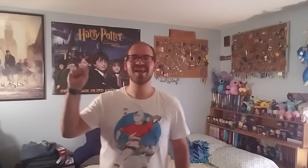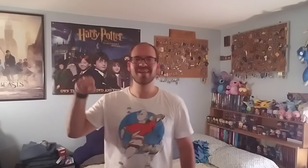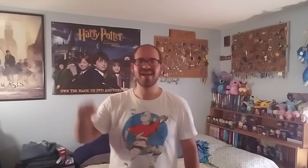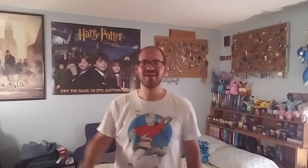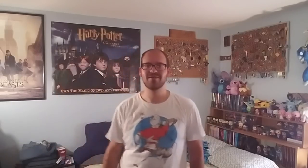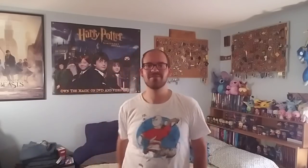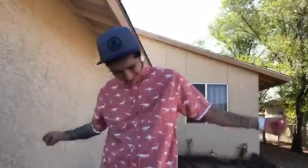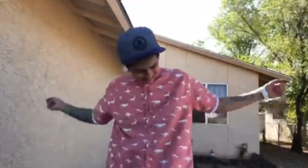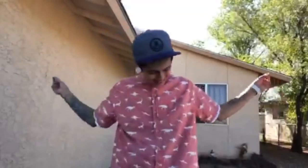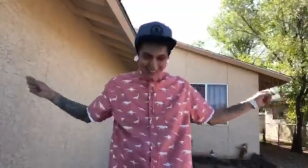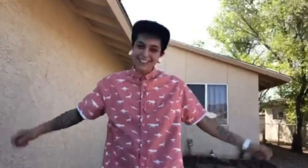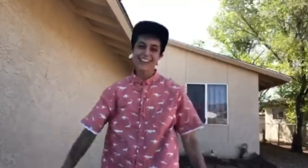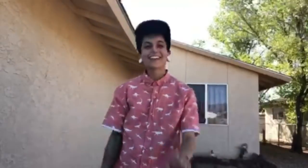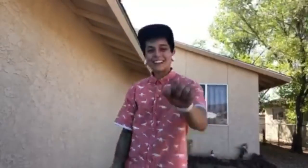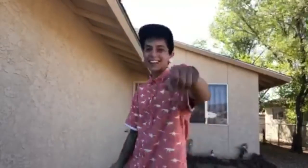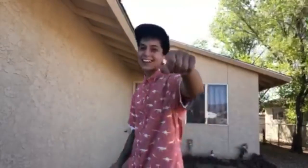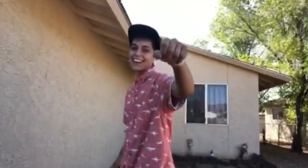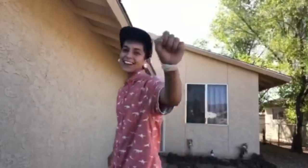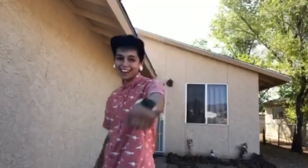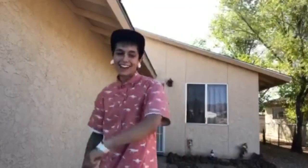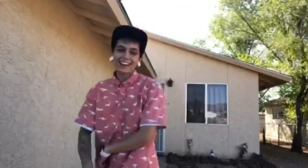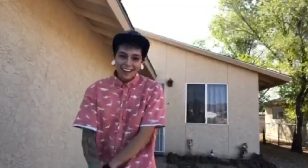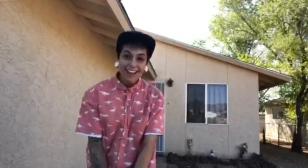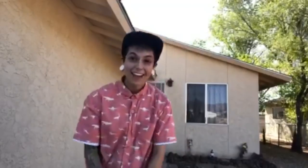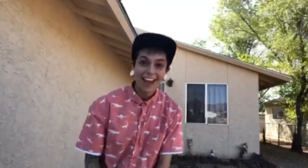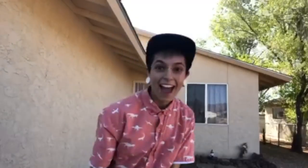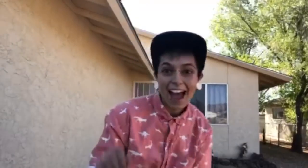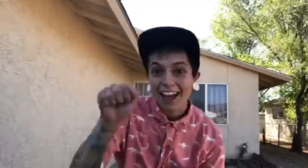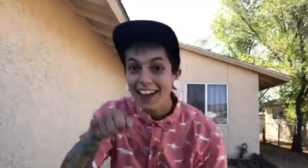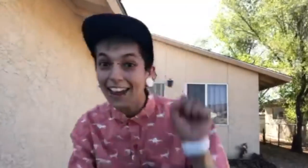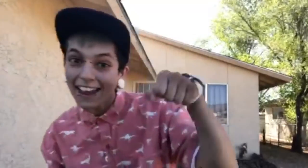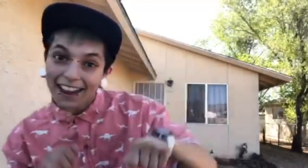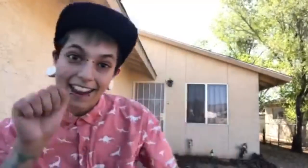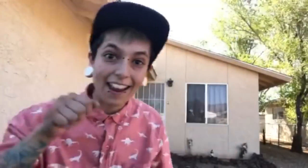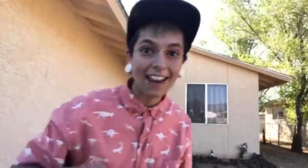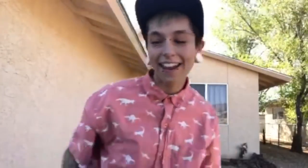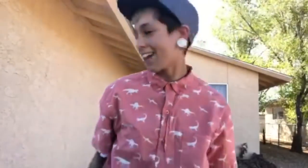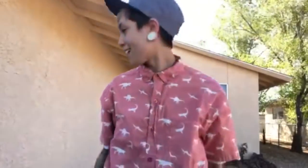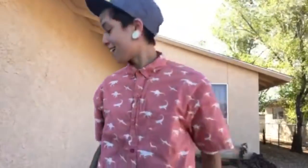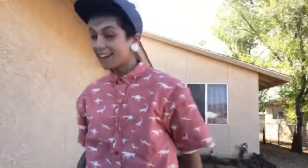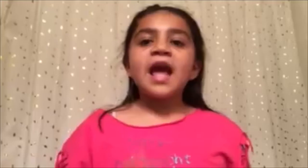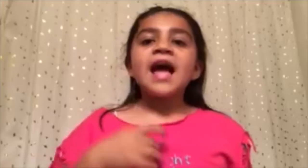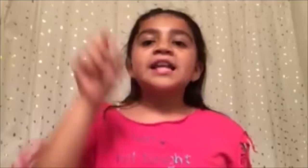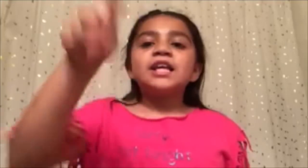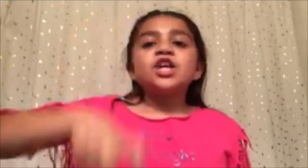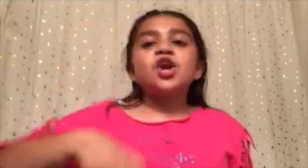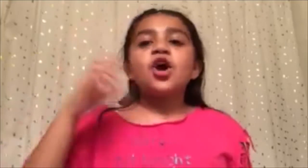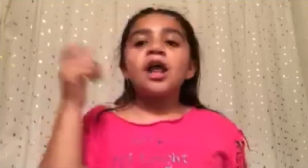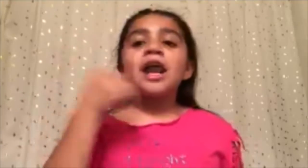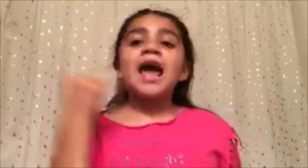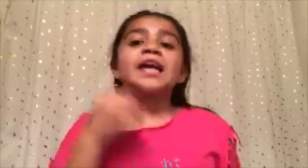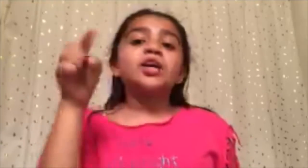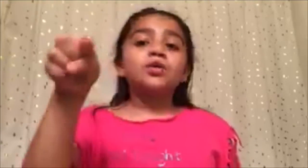yeah, yeah. Yeah, yeah, yeah. Yeah, yeah, yeah. I need a girl like